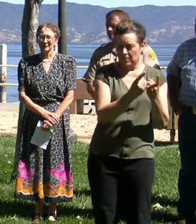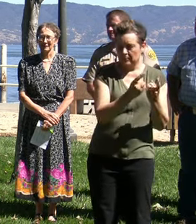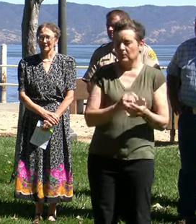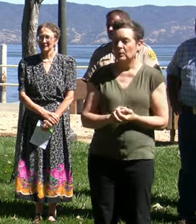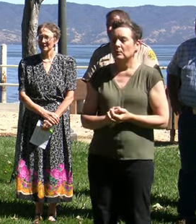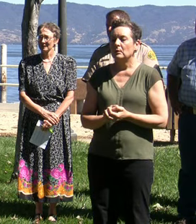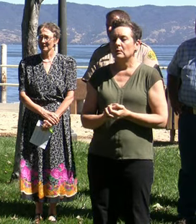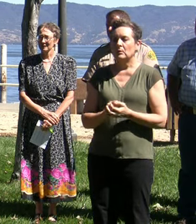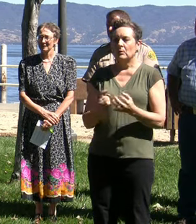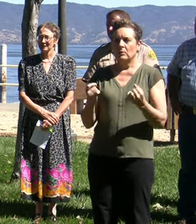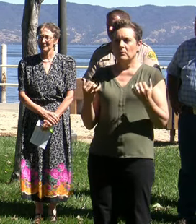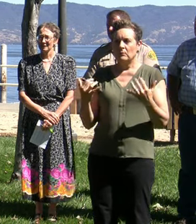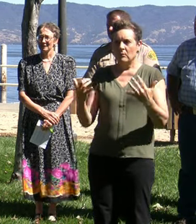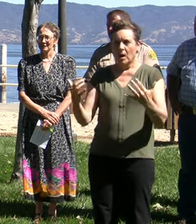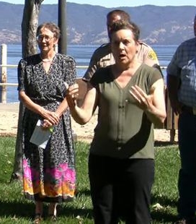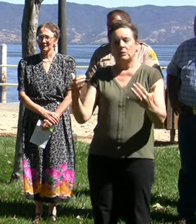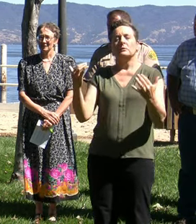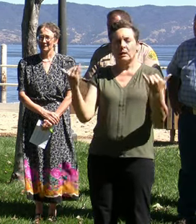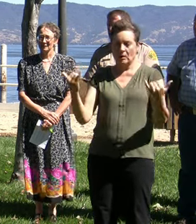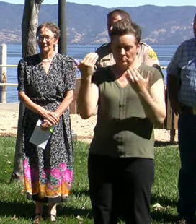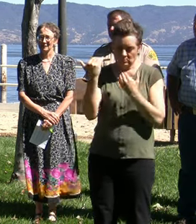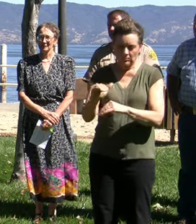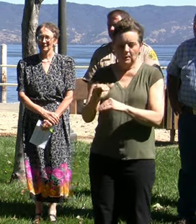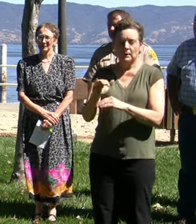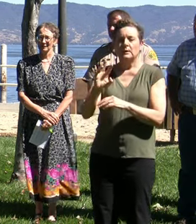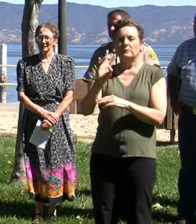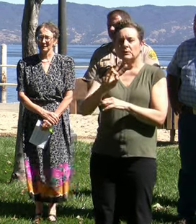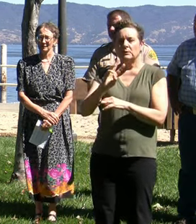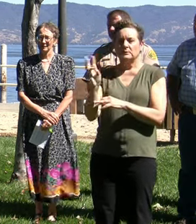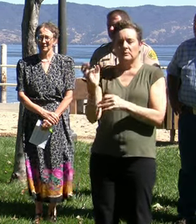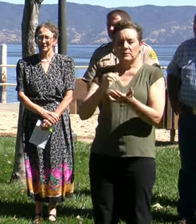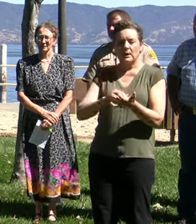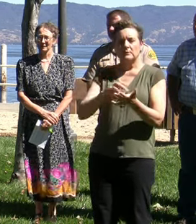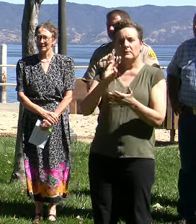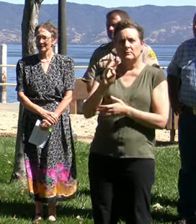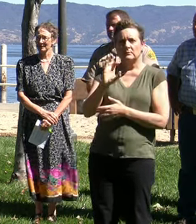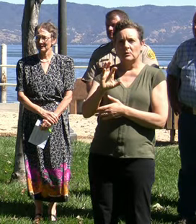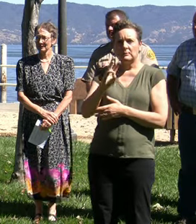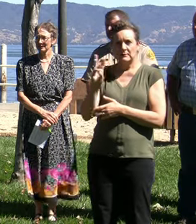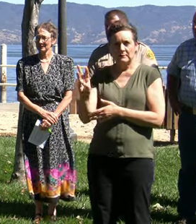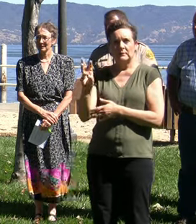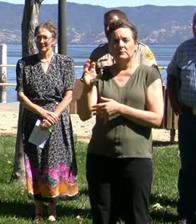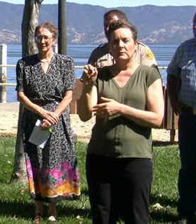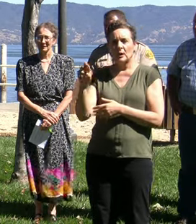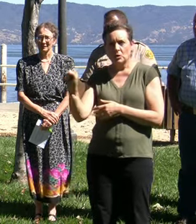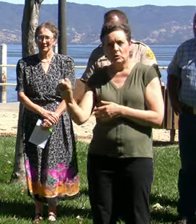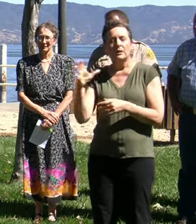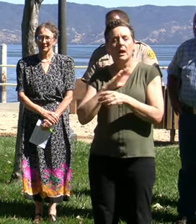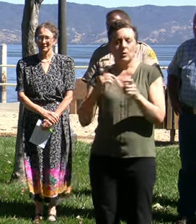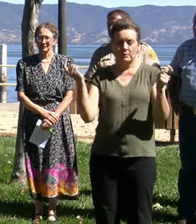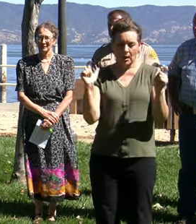The fire's spread has been halted at 76,067 acres, and the containment percentage is still